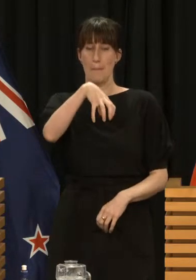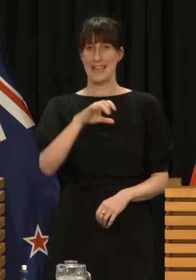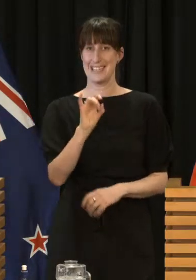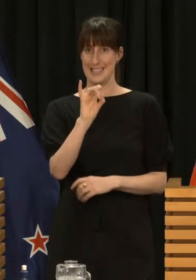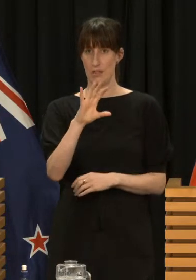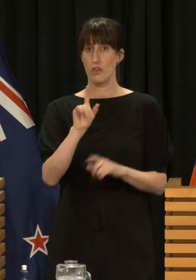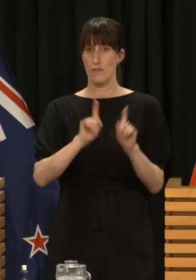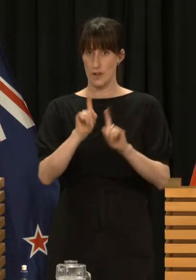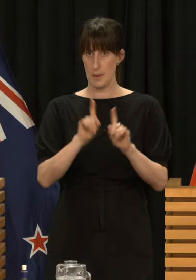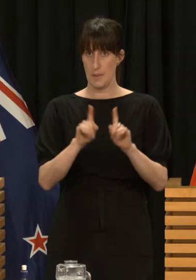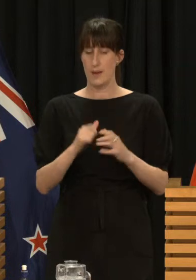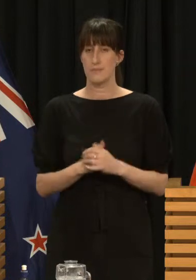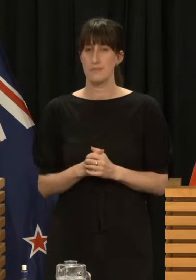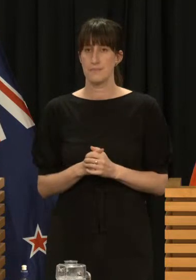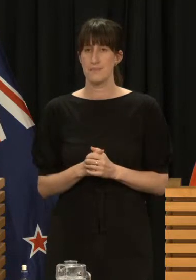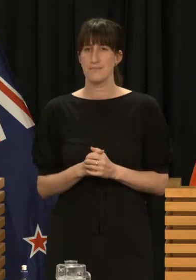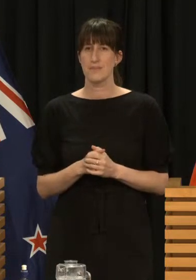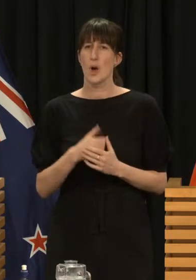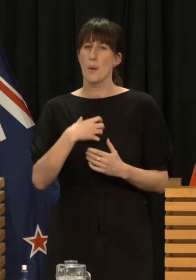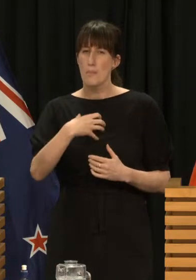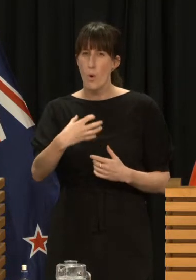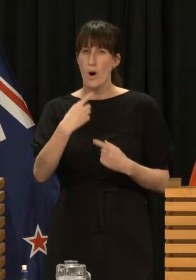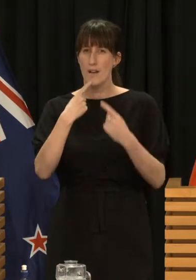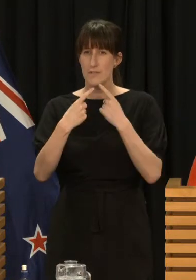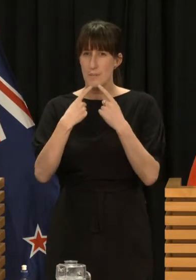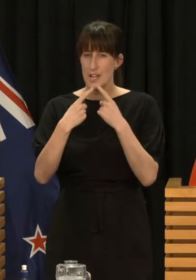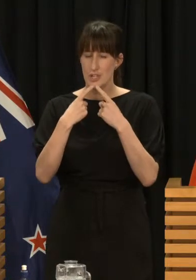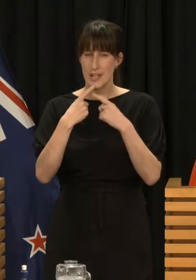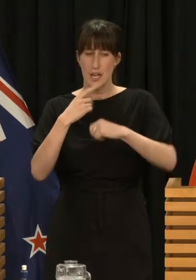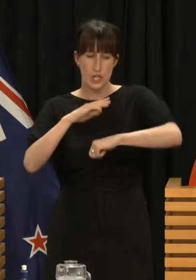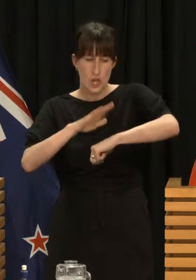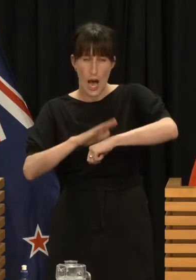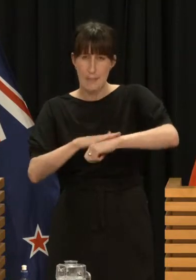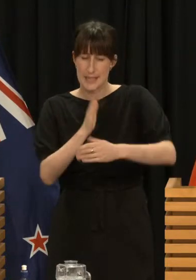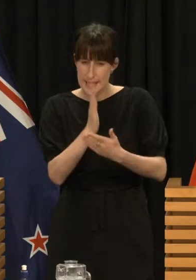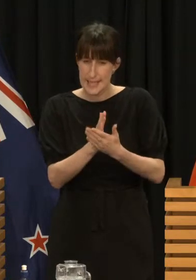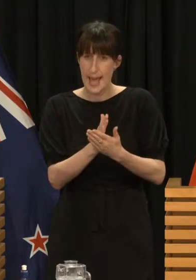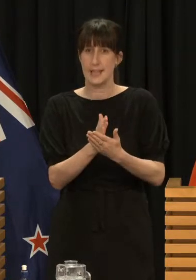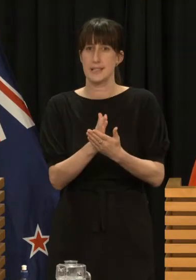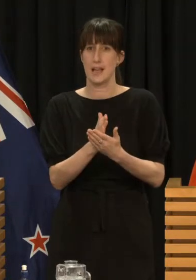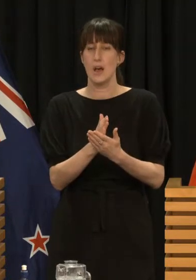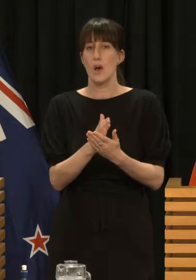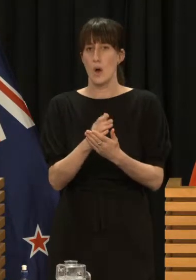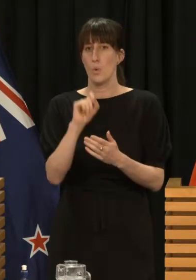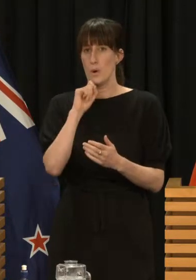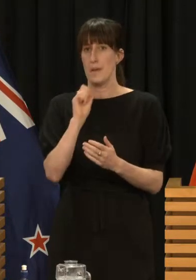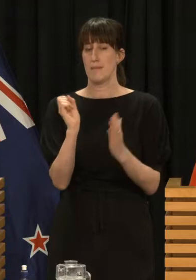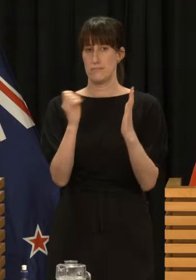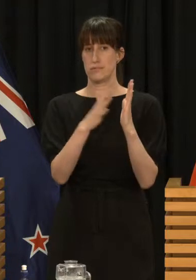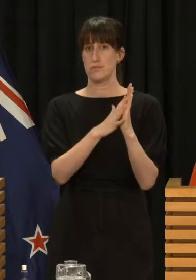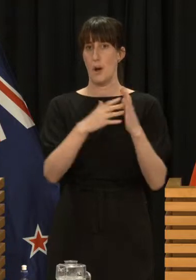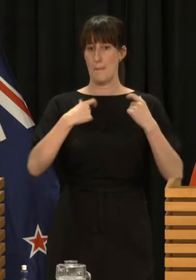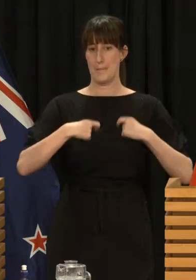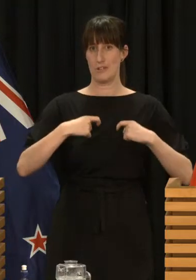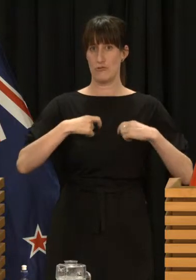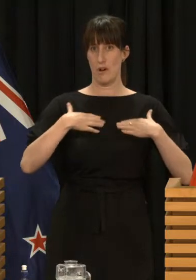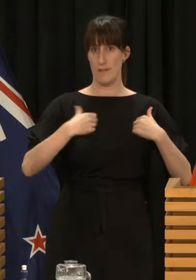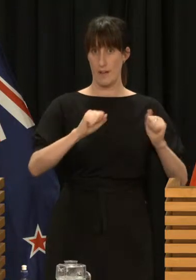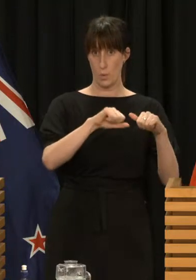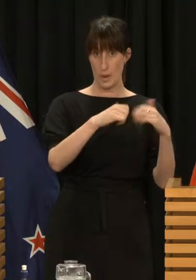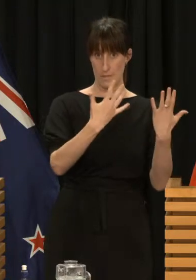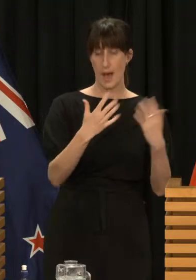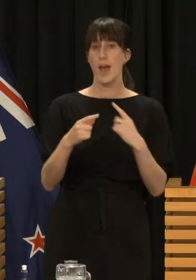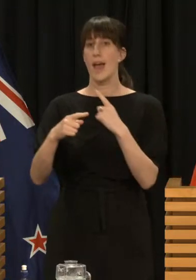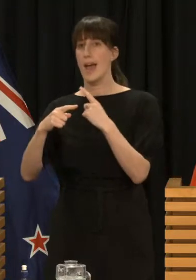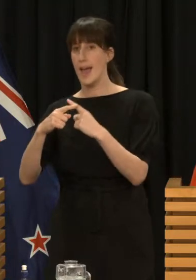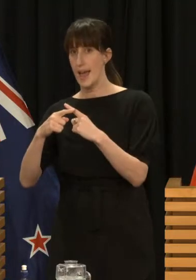November. There are more locations and times which are will be on the Ministry of Health and the Auckland Regional Public Health